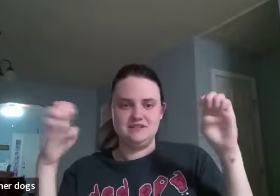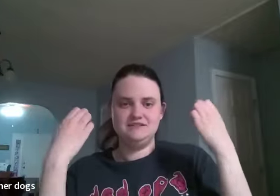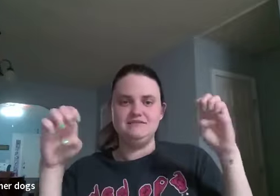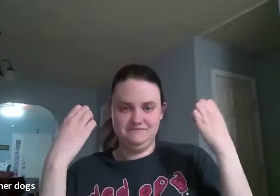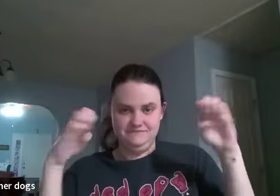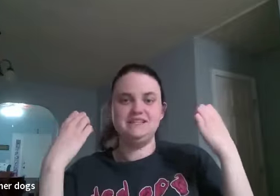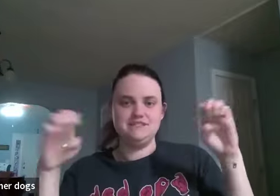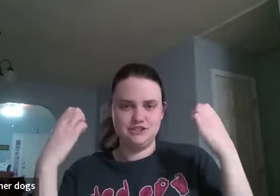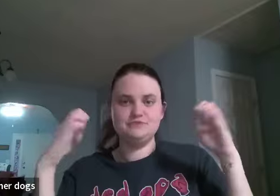Easter, Easter.